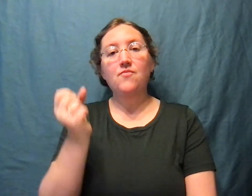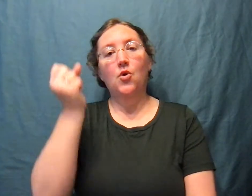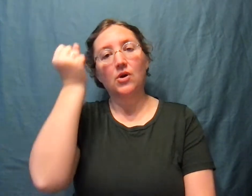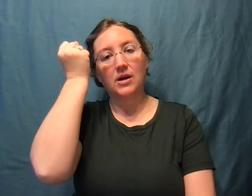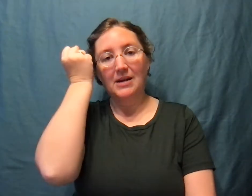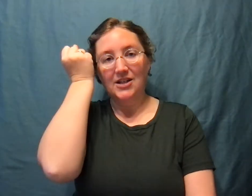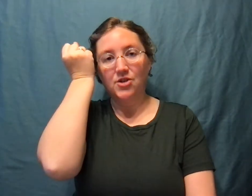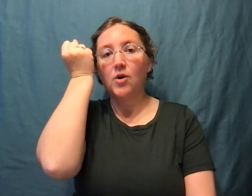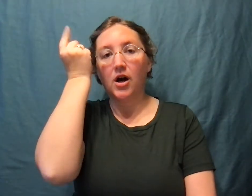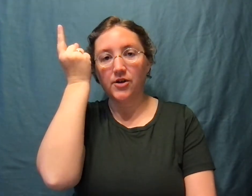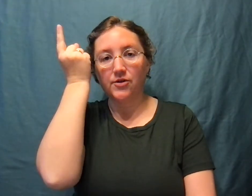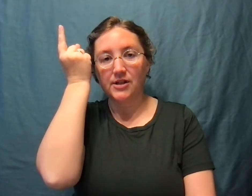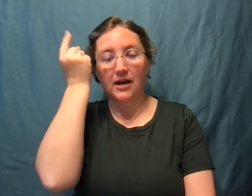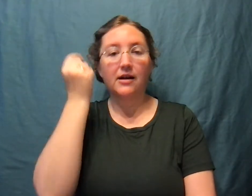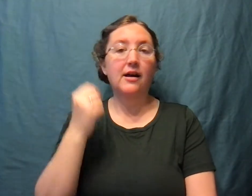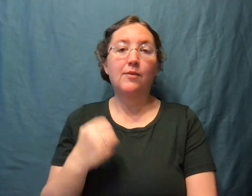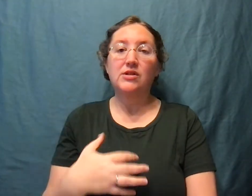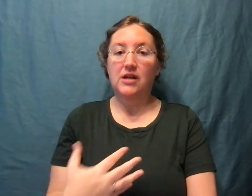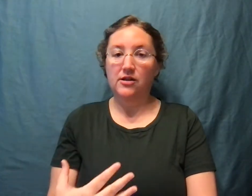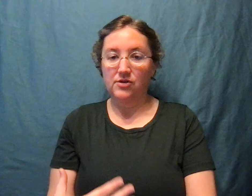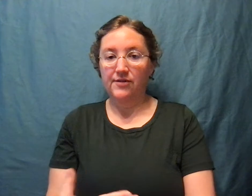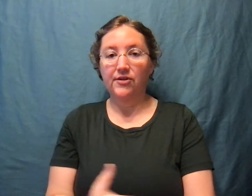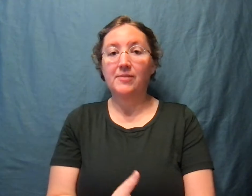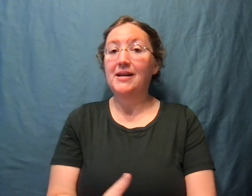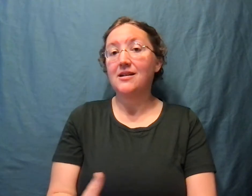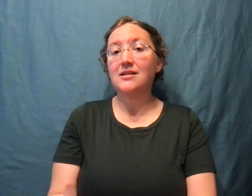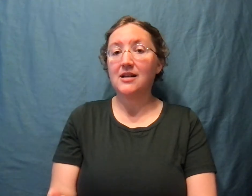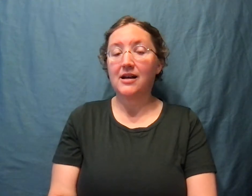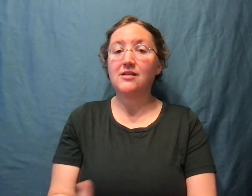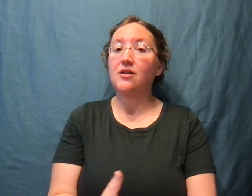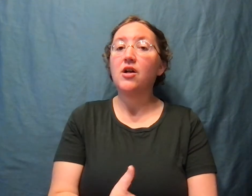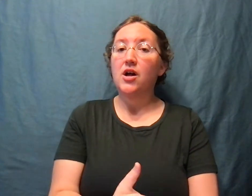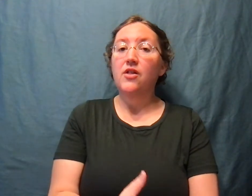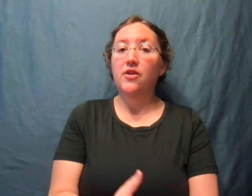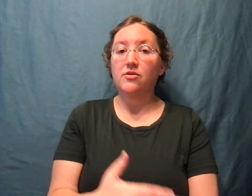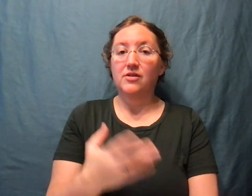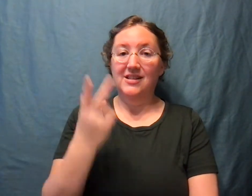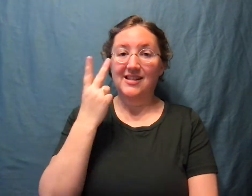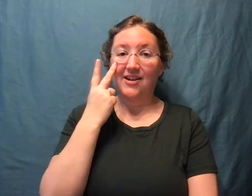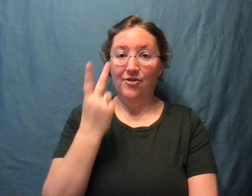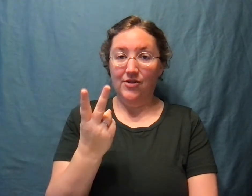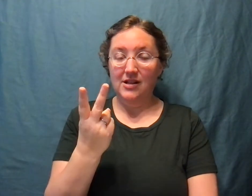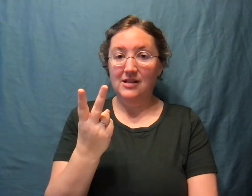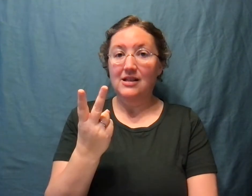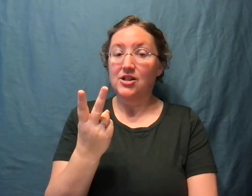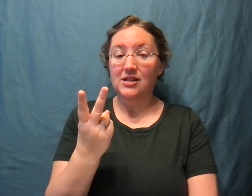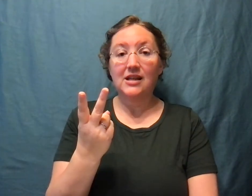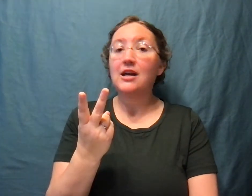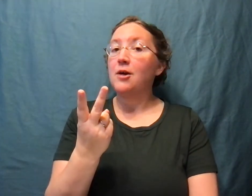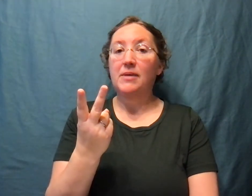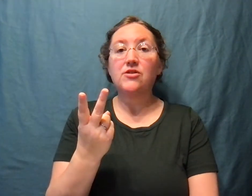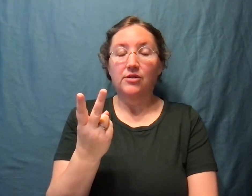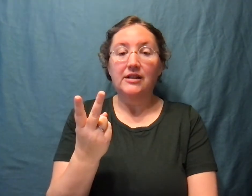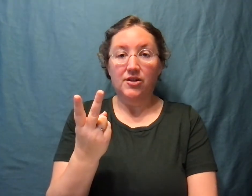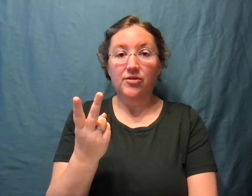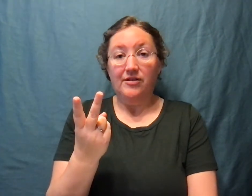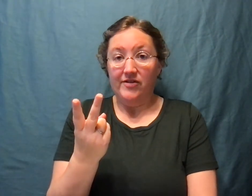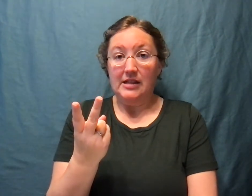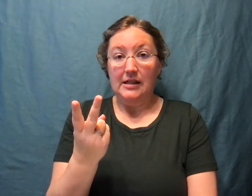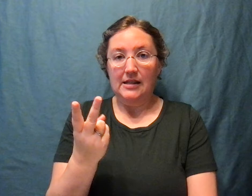or it can mean to understand. And I would sign those differently because in ASL, the sign for this, to see, means only literally physically